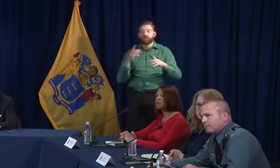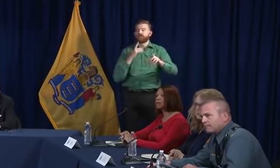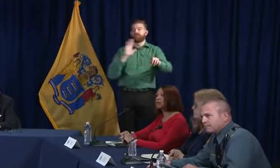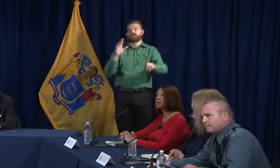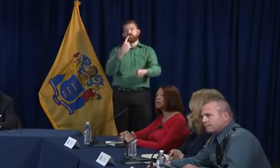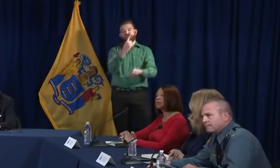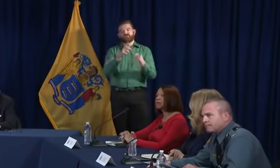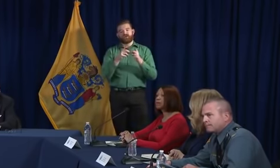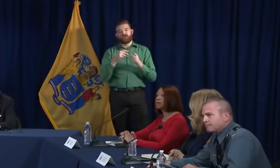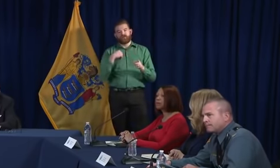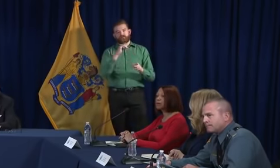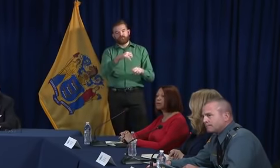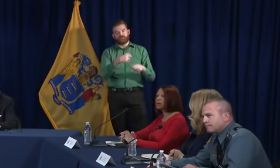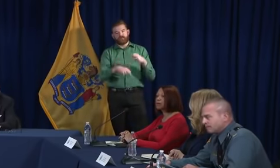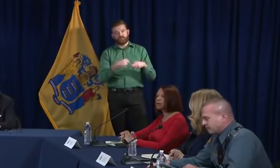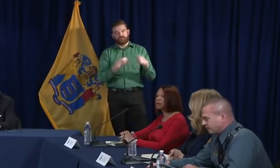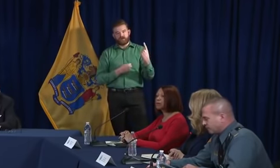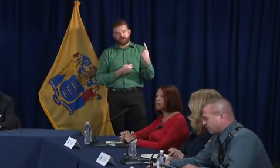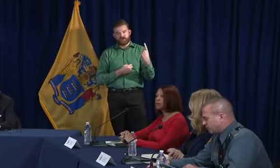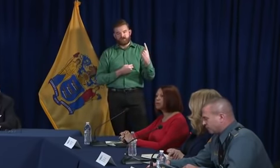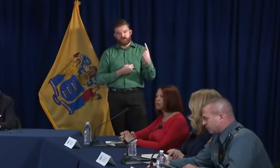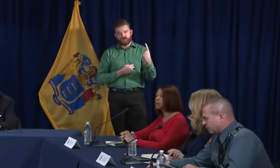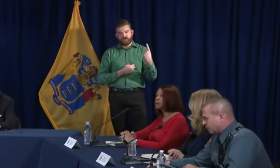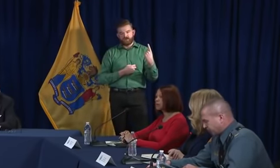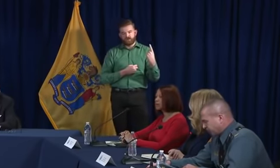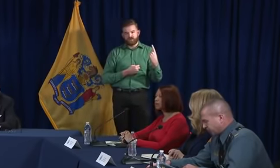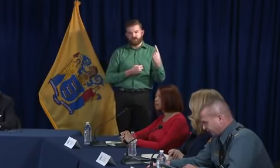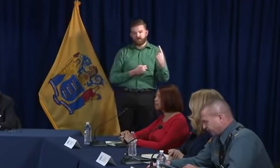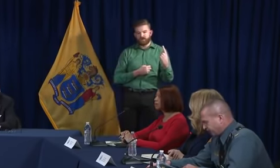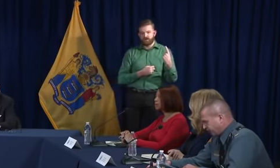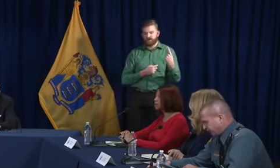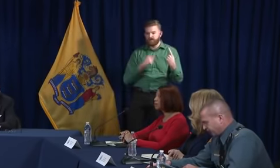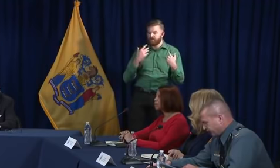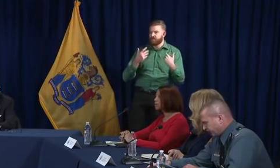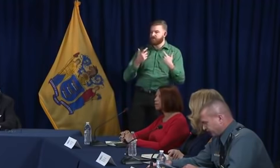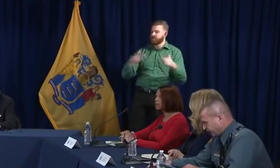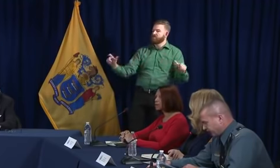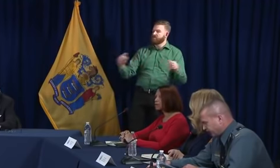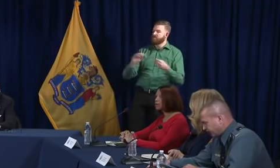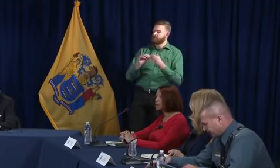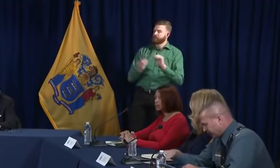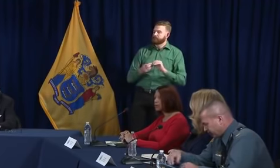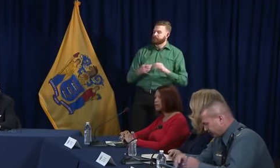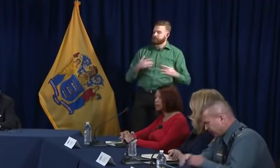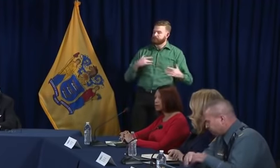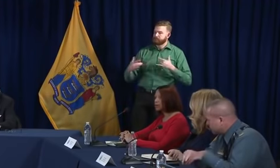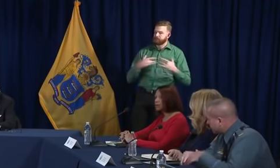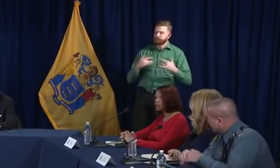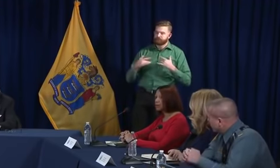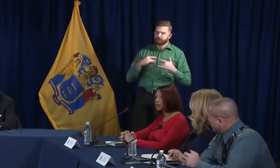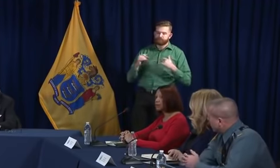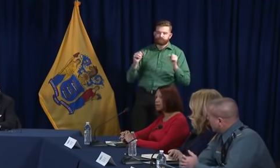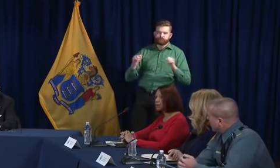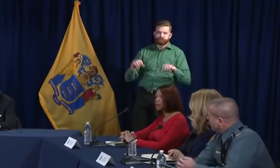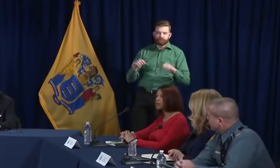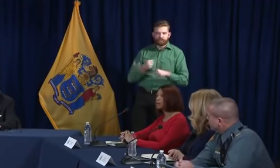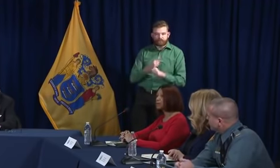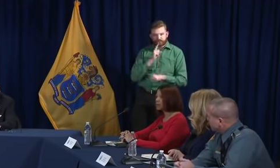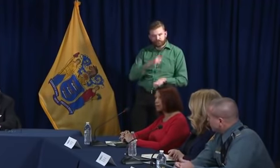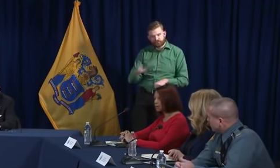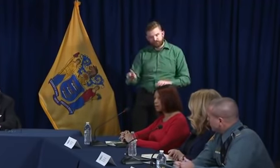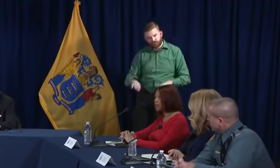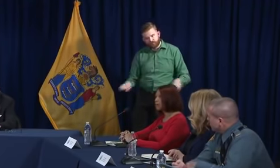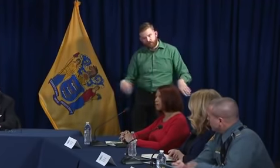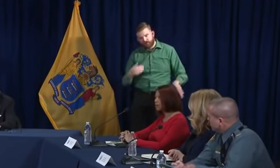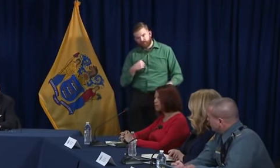was one district, but it was a big number, and it concerned Sheila and me. I know it's concerned Pat and the rest of us as well. If we're going to go to the trouble of making